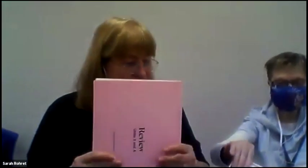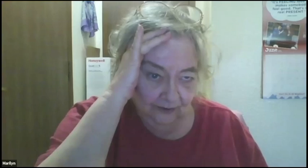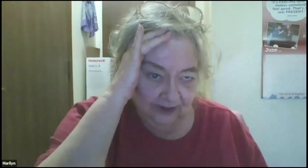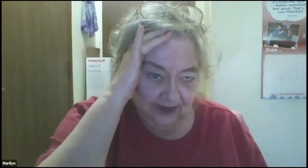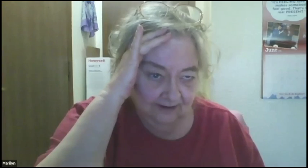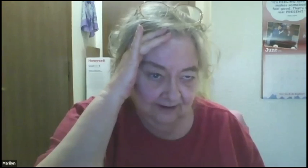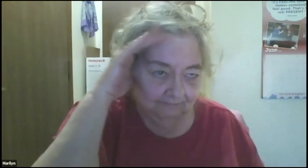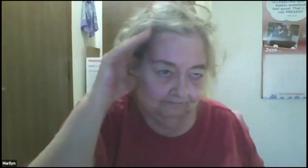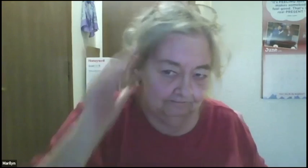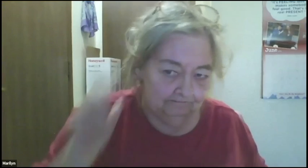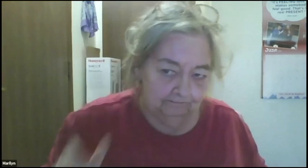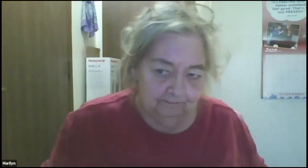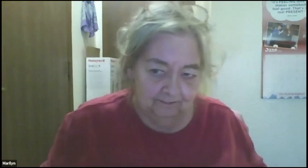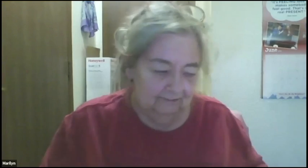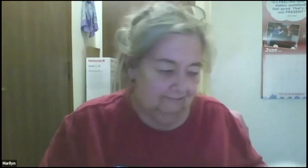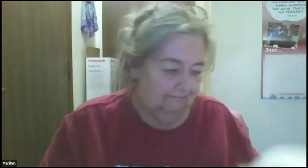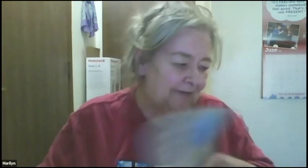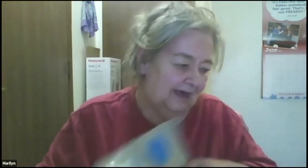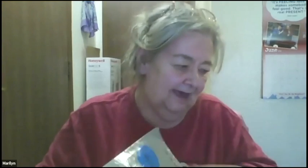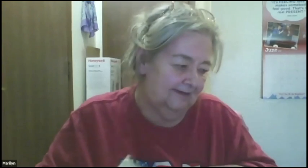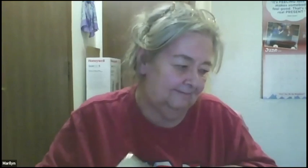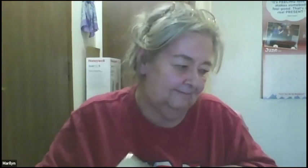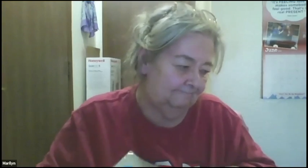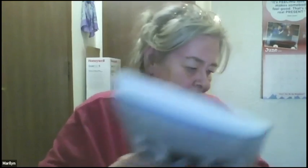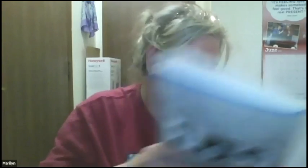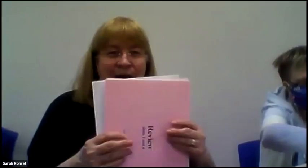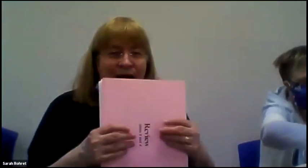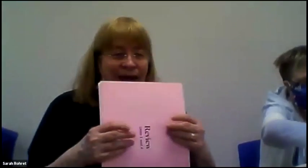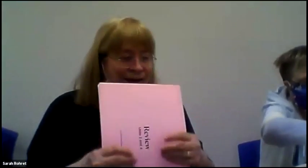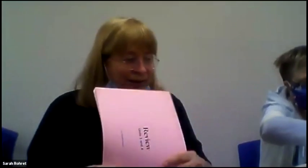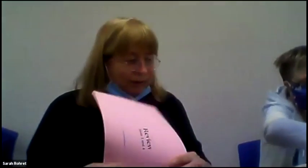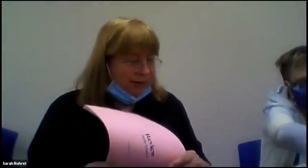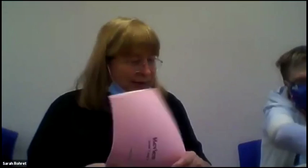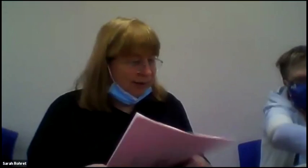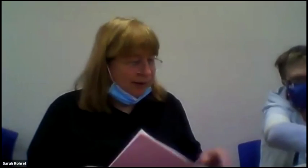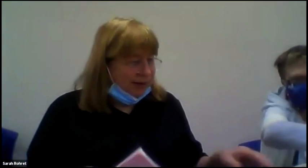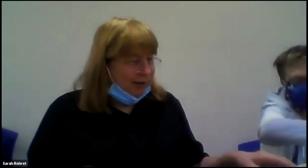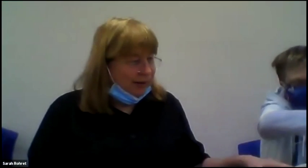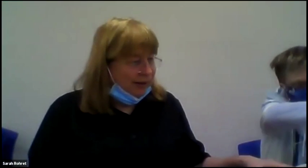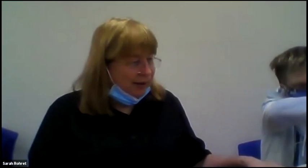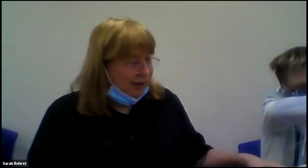Okay. Bye-bye. Bye-bye. Bye-bye.